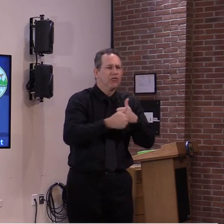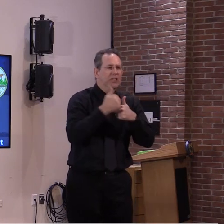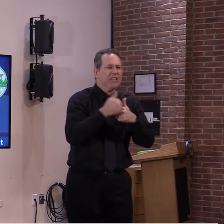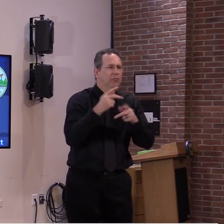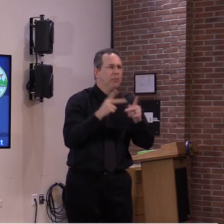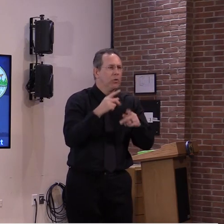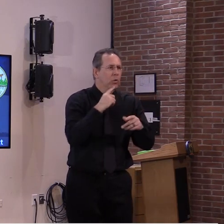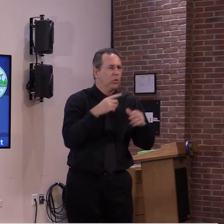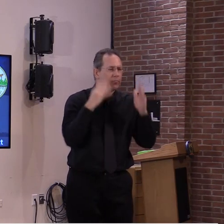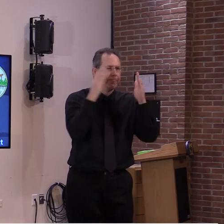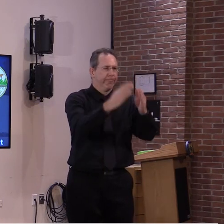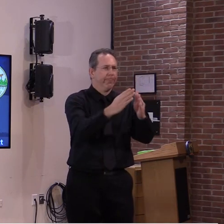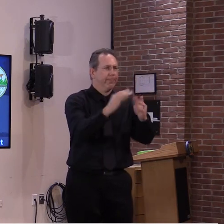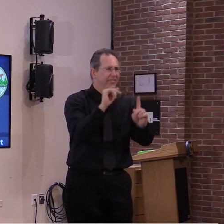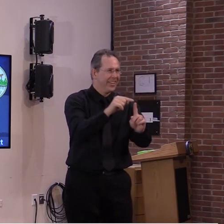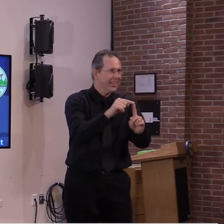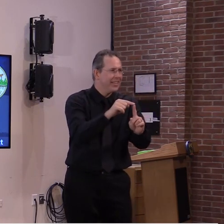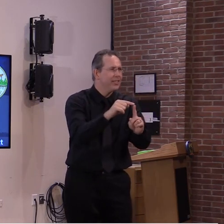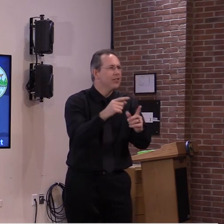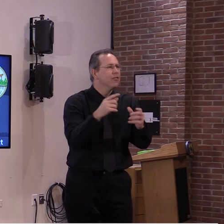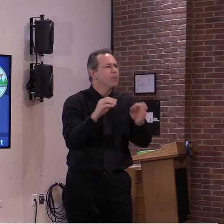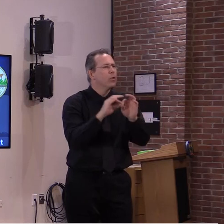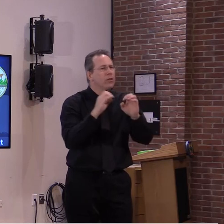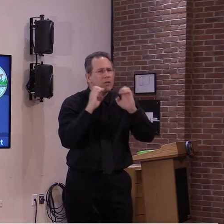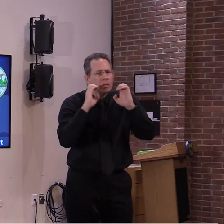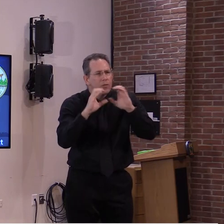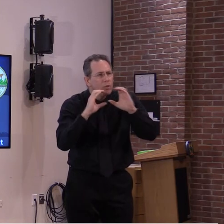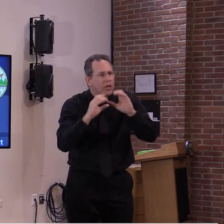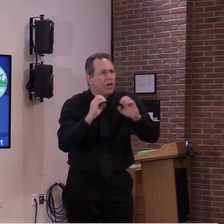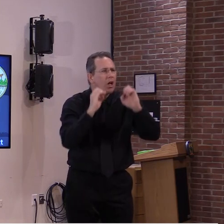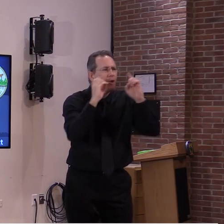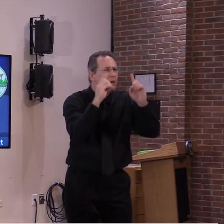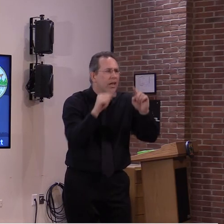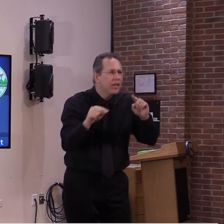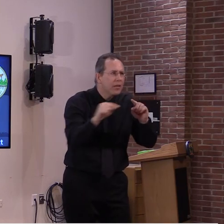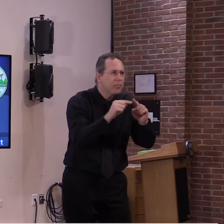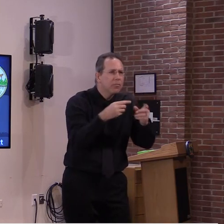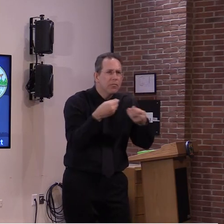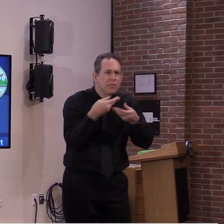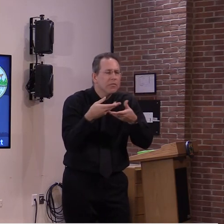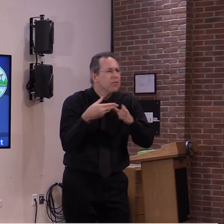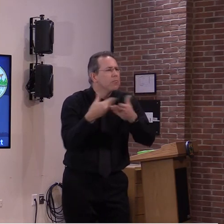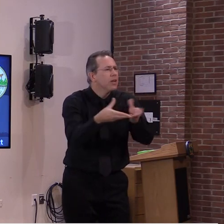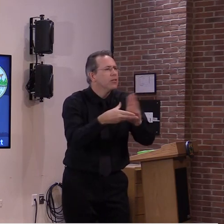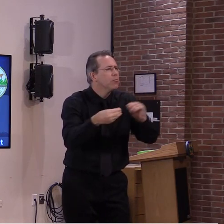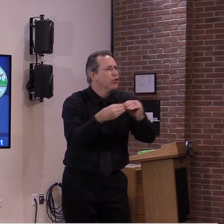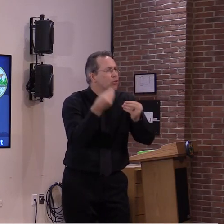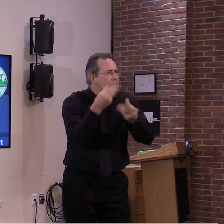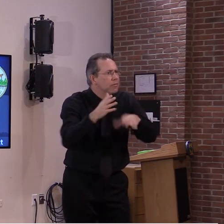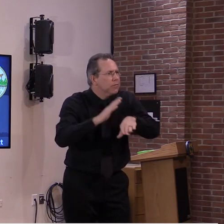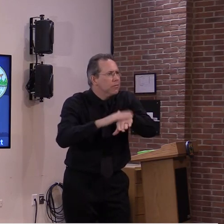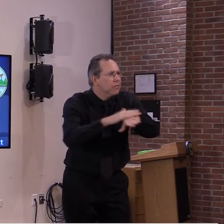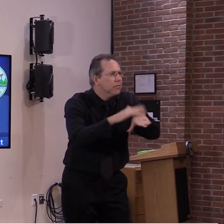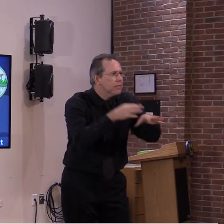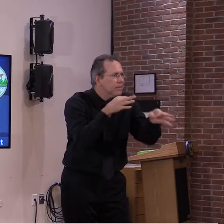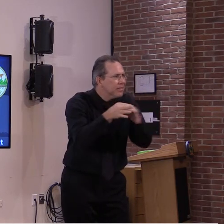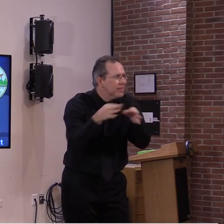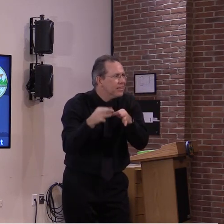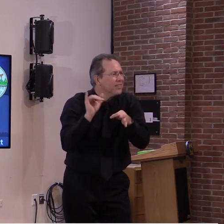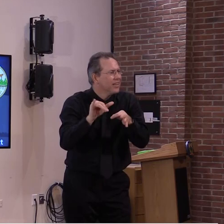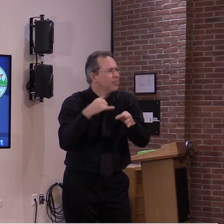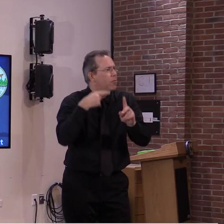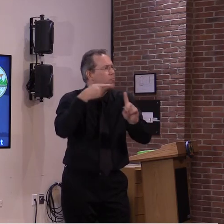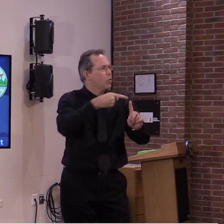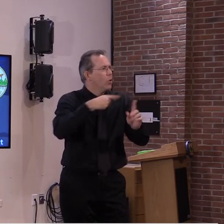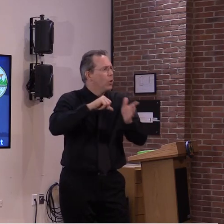with communication, interpretation, messaging, education taken care of appropriately. And we'll be working with the